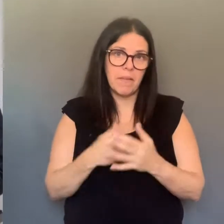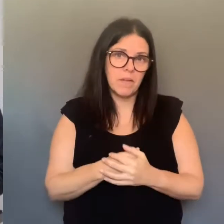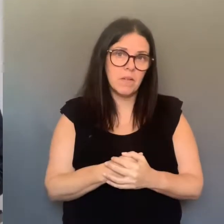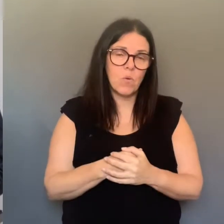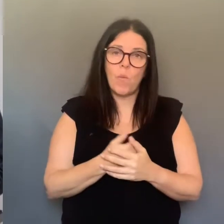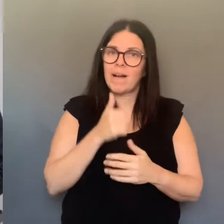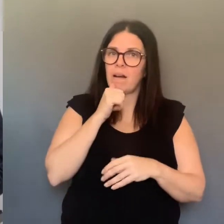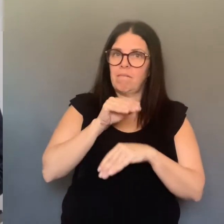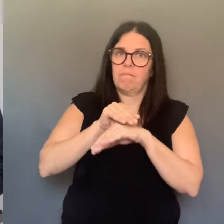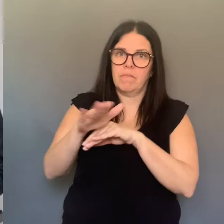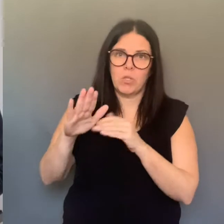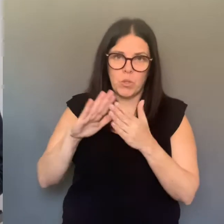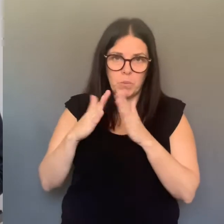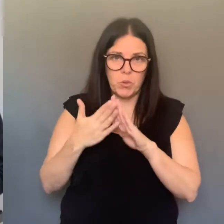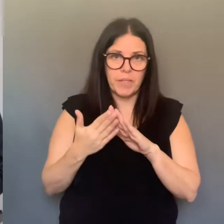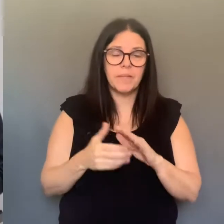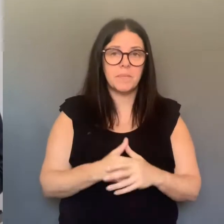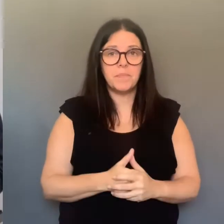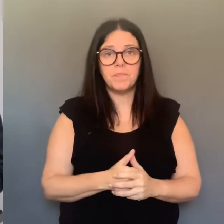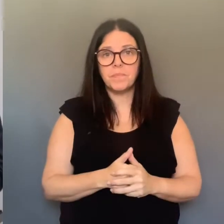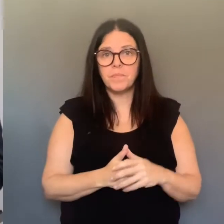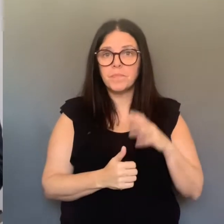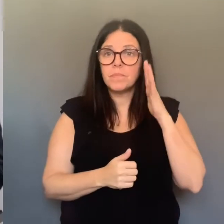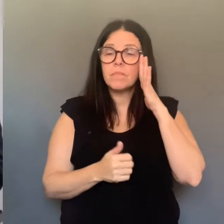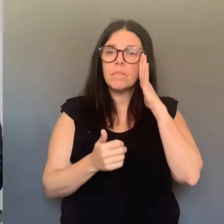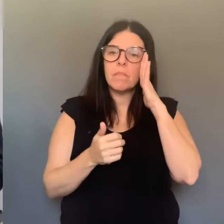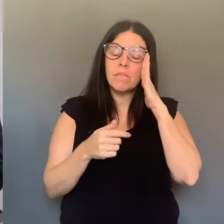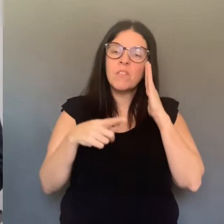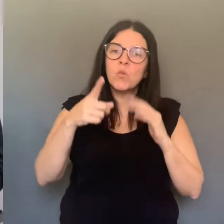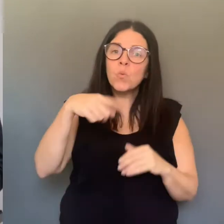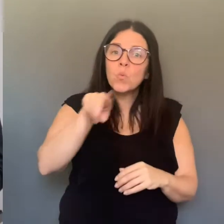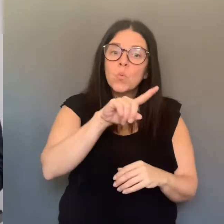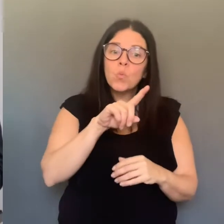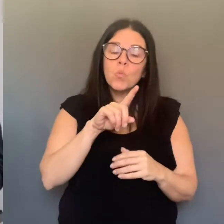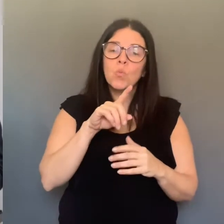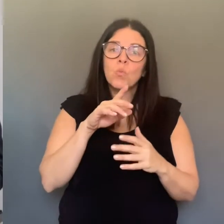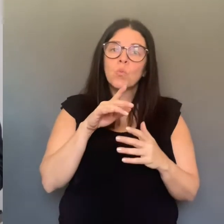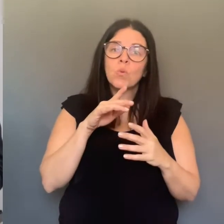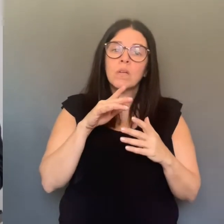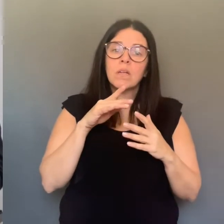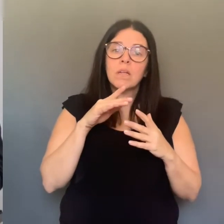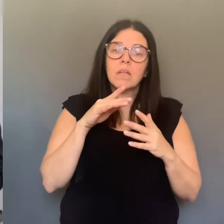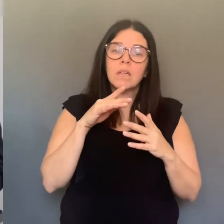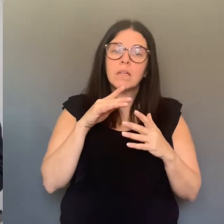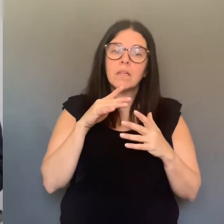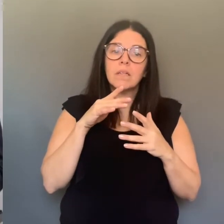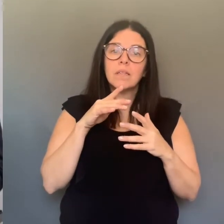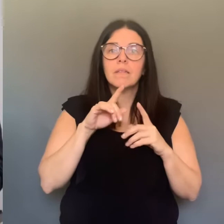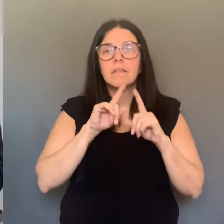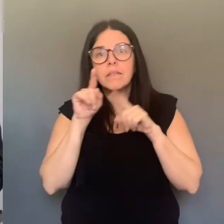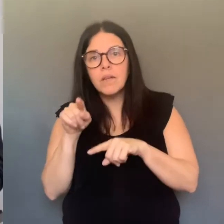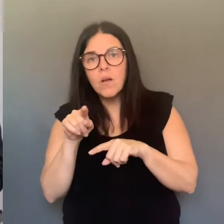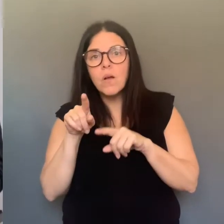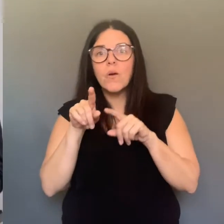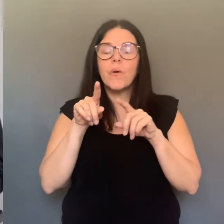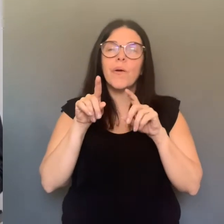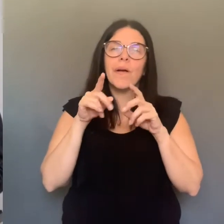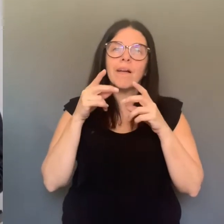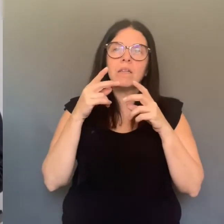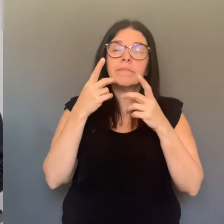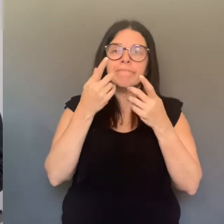you must immediately start self-isolation to protect yourself from infecting even your family members or infecting your